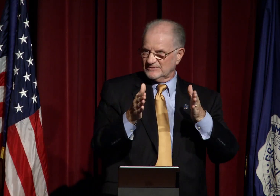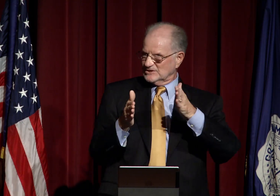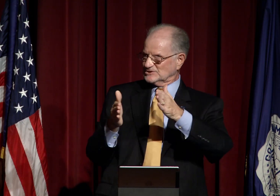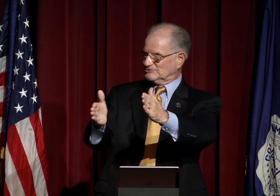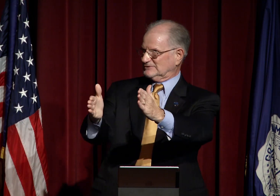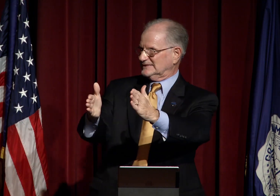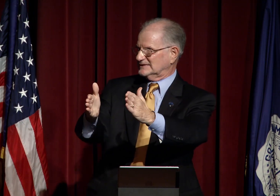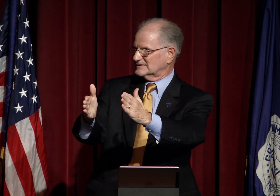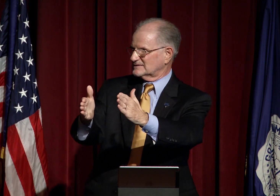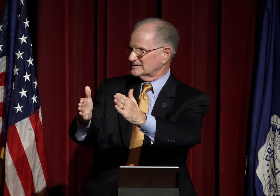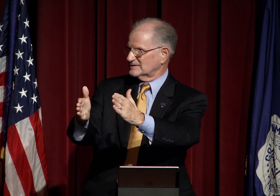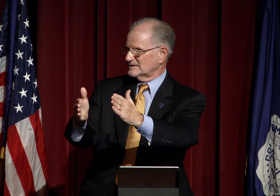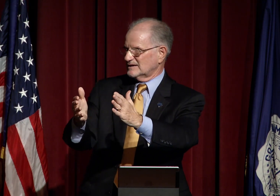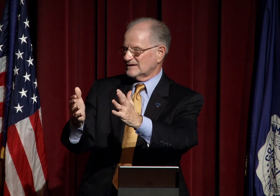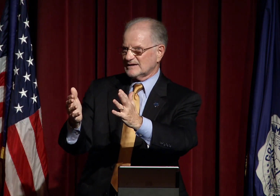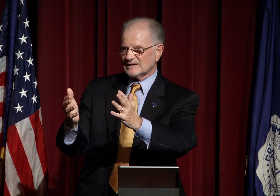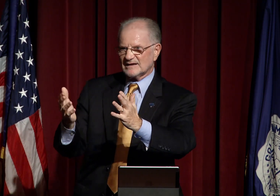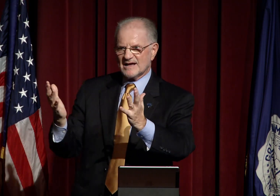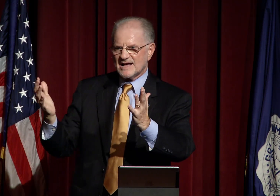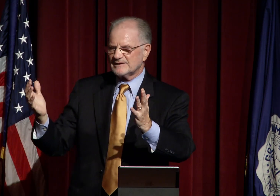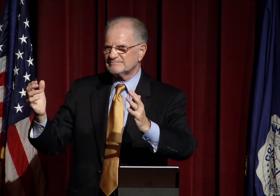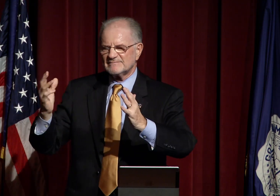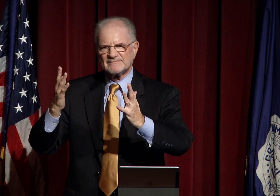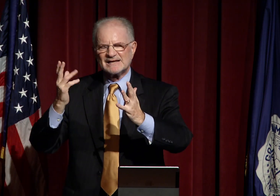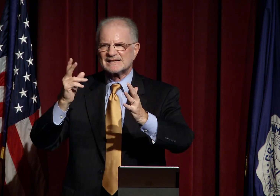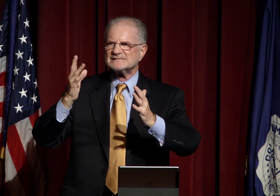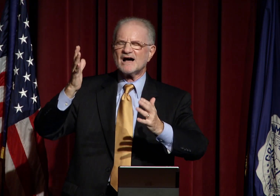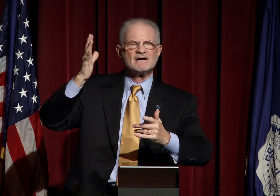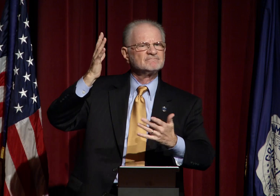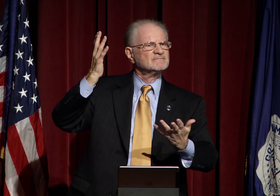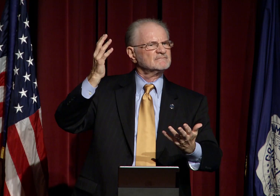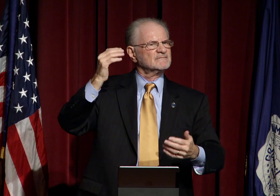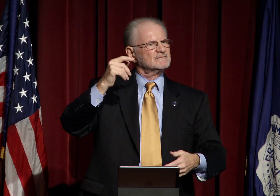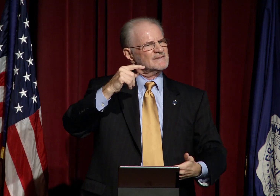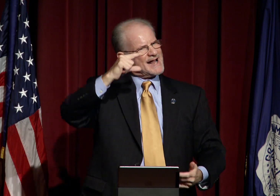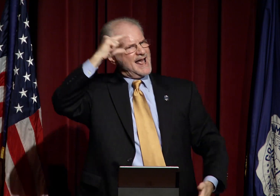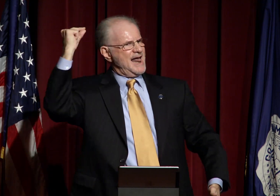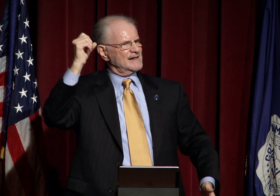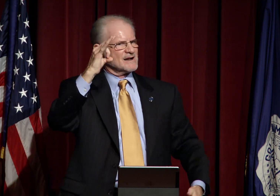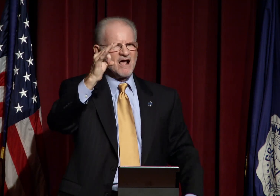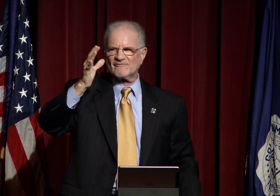exciting things that are happening, beginning with the 6th Street development.